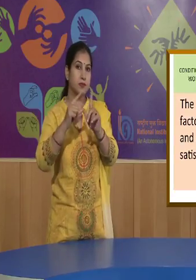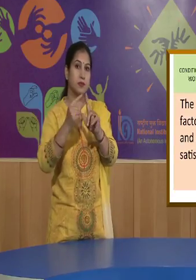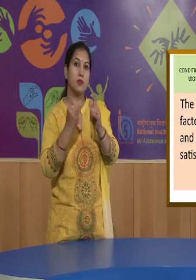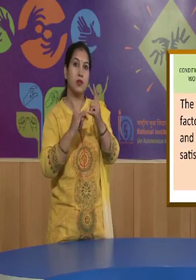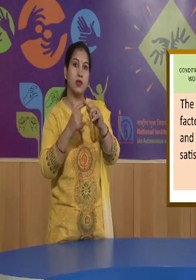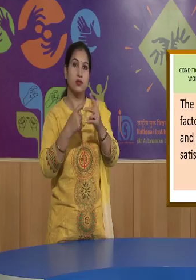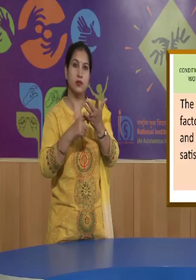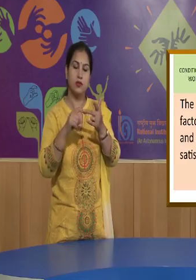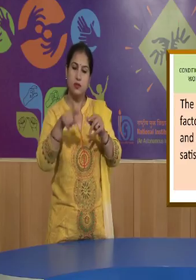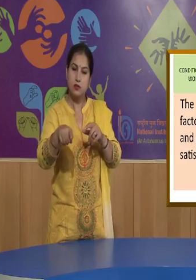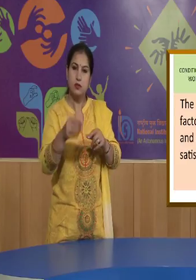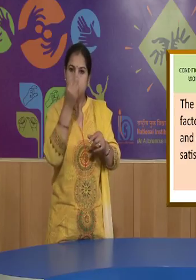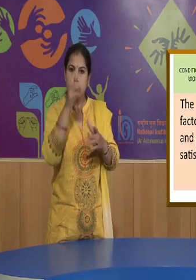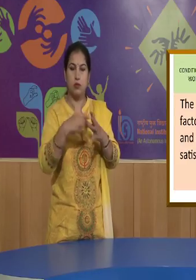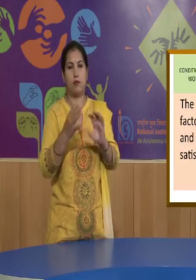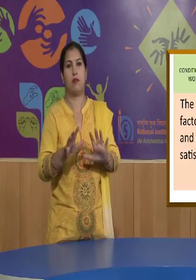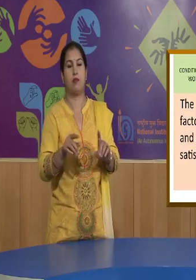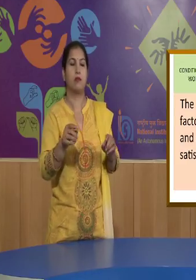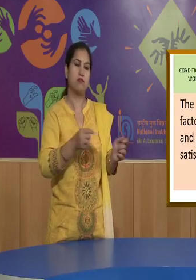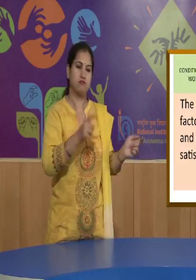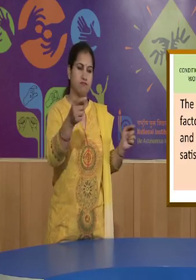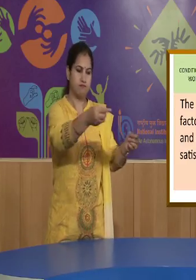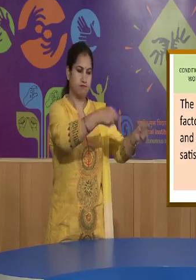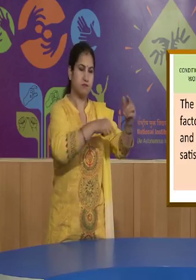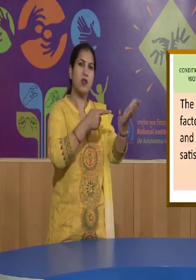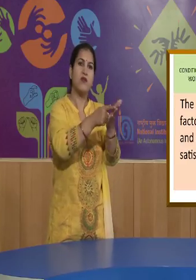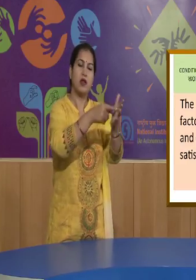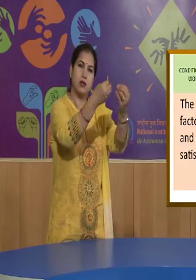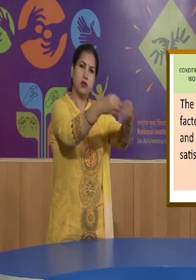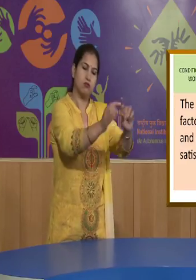However, the working conditions of these factory workers,